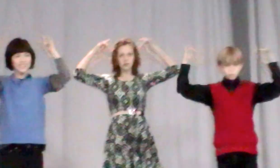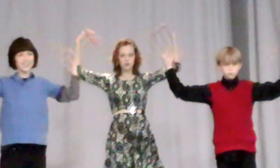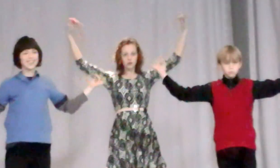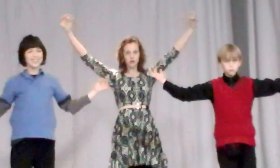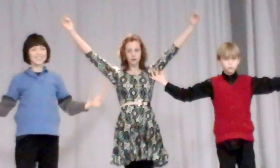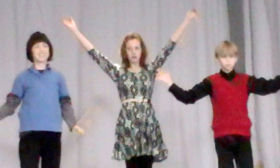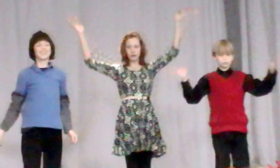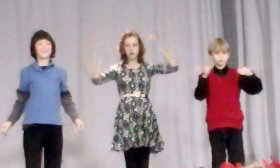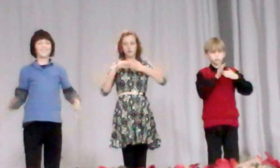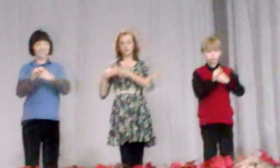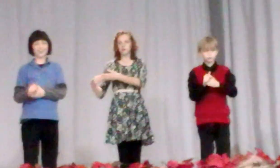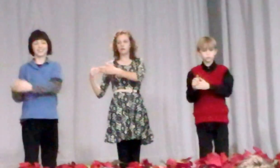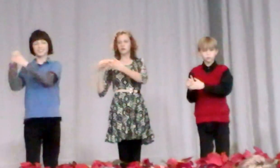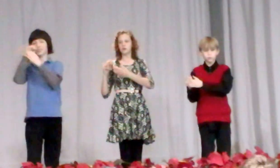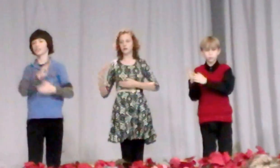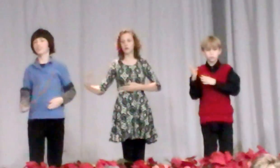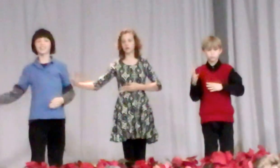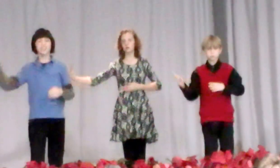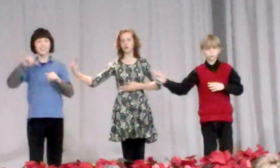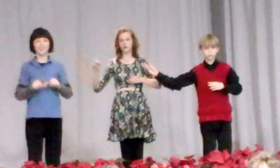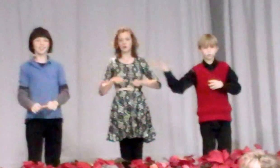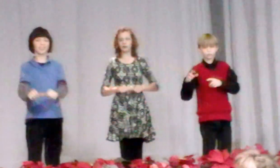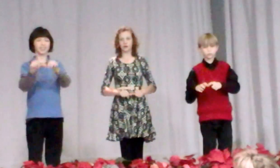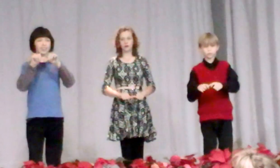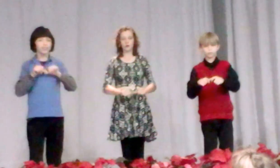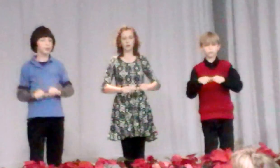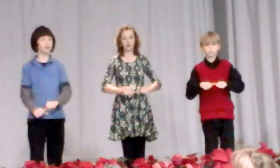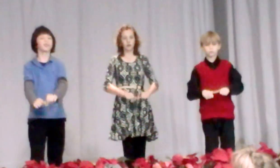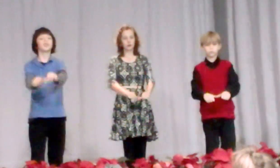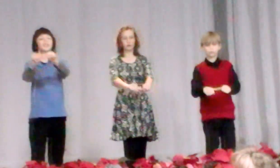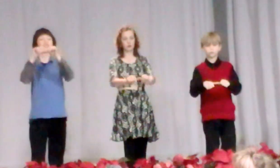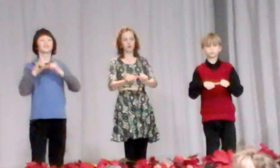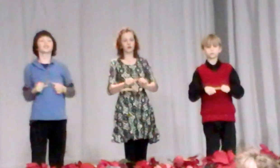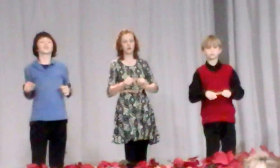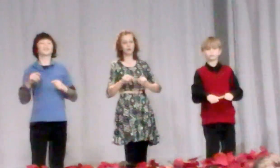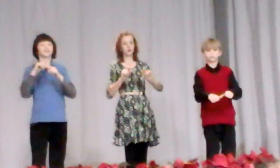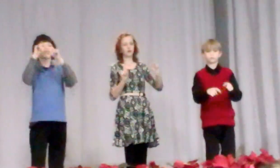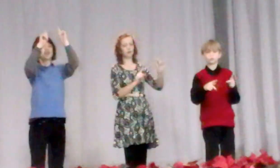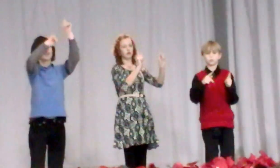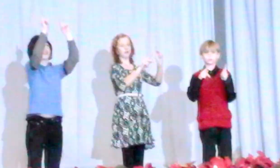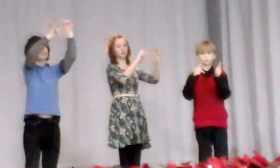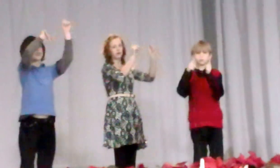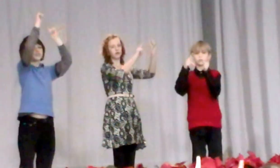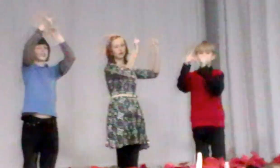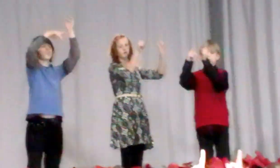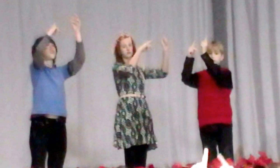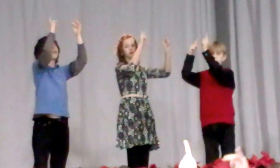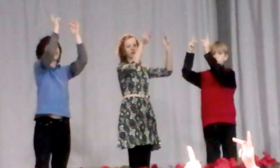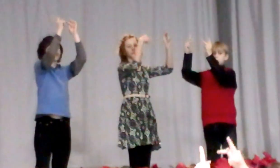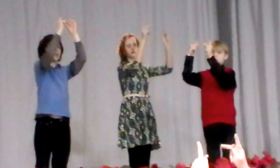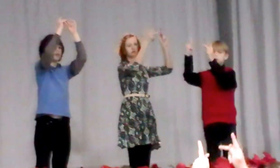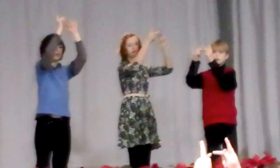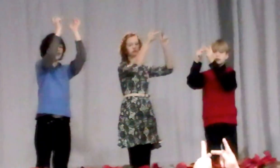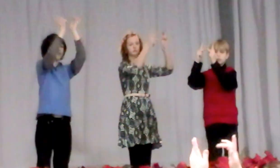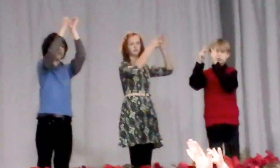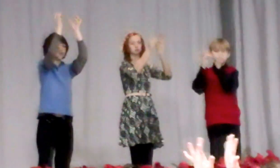brine, whispered leading, still proceeding, guide us to thy perfect